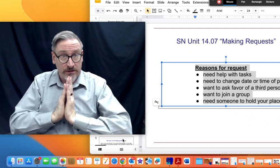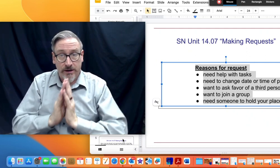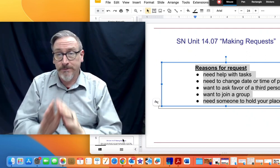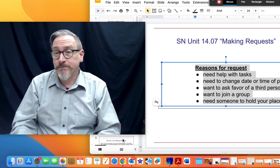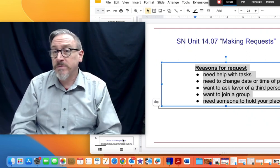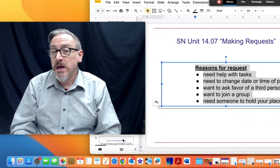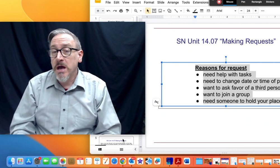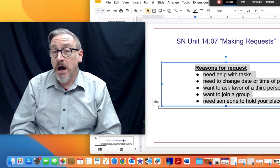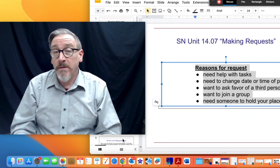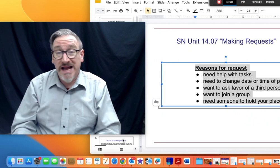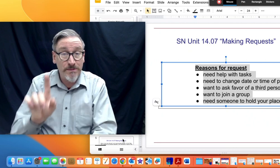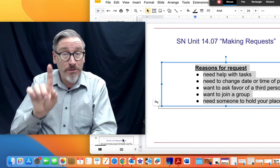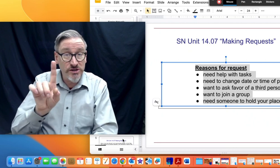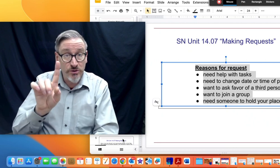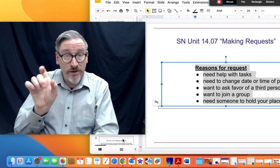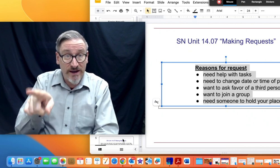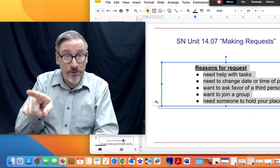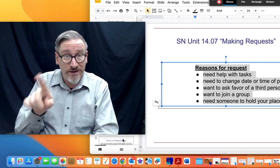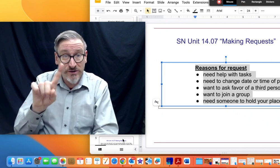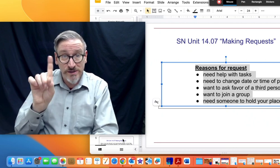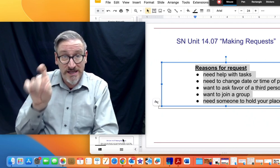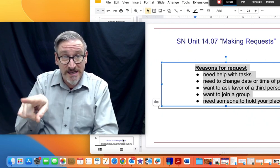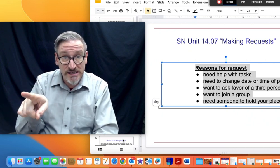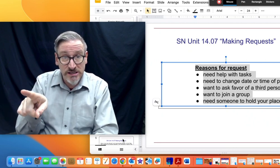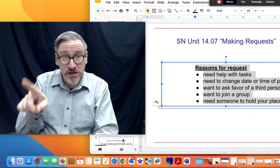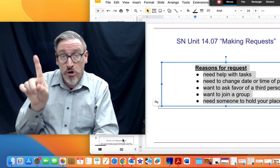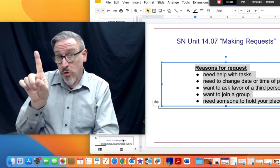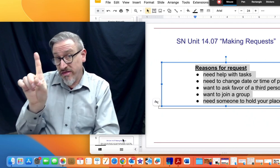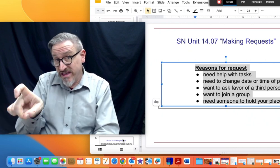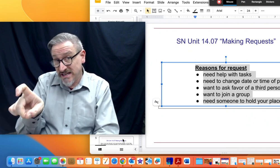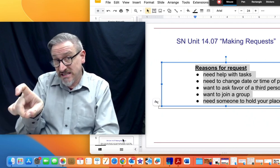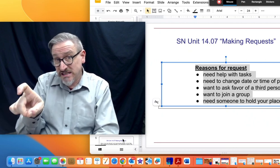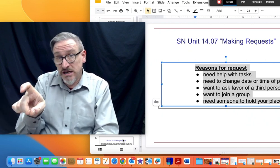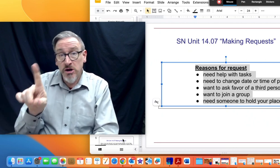something, as opposed to we've used this